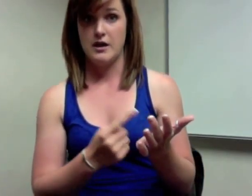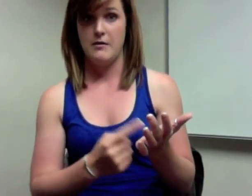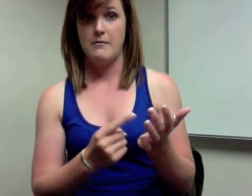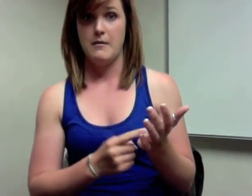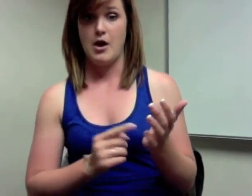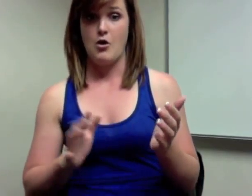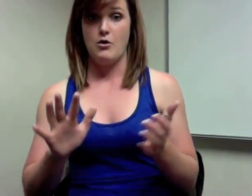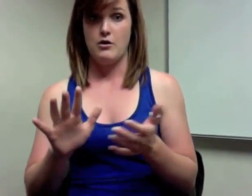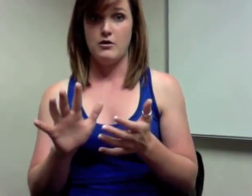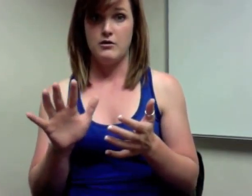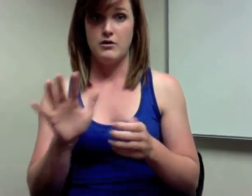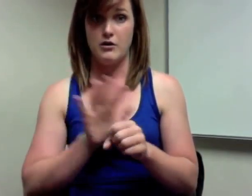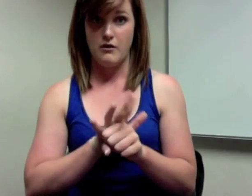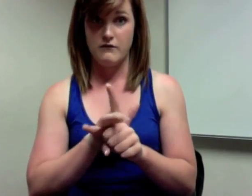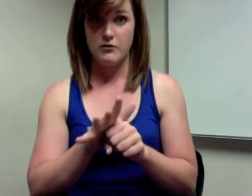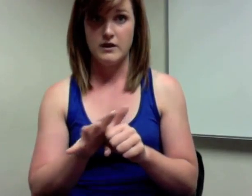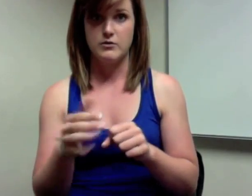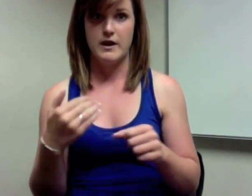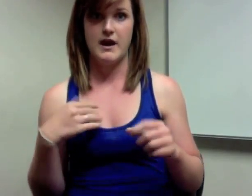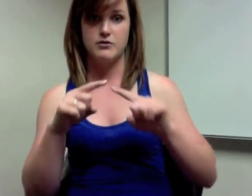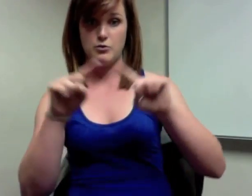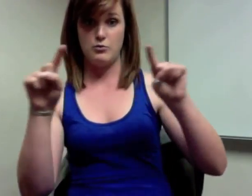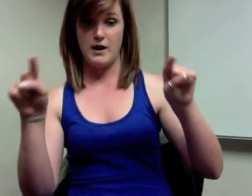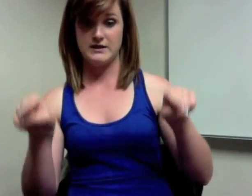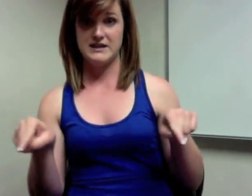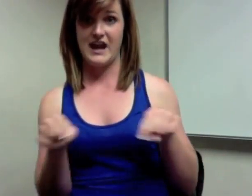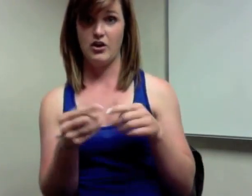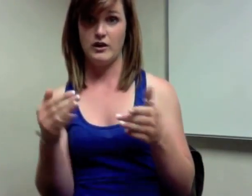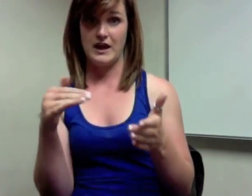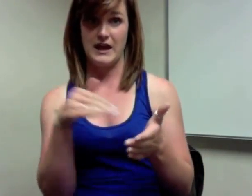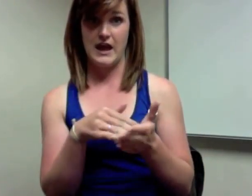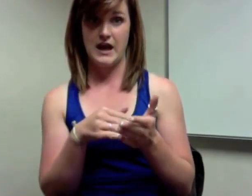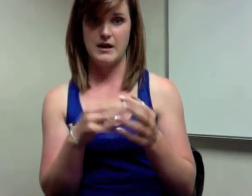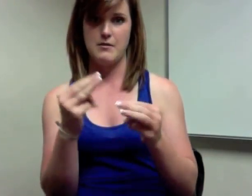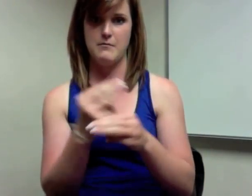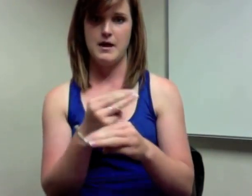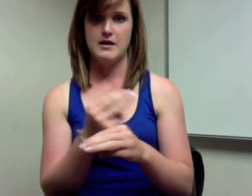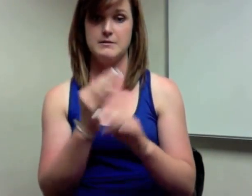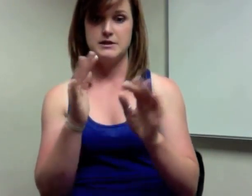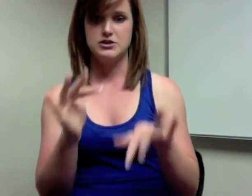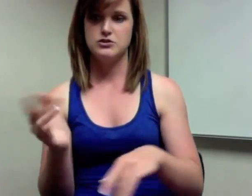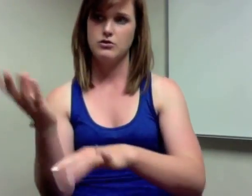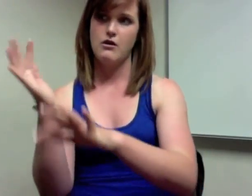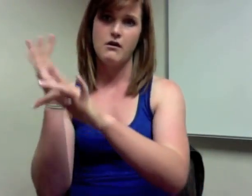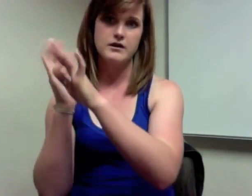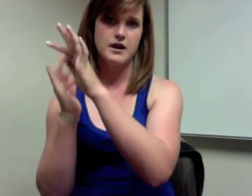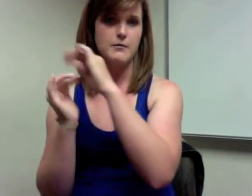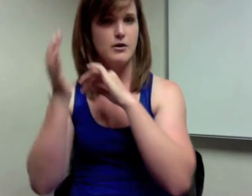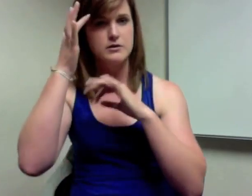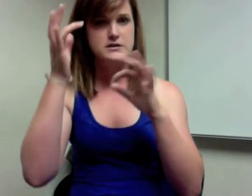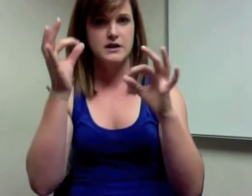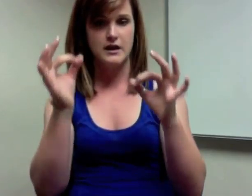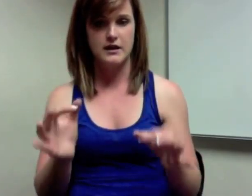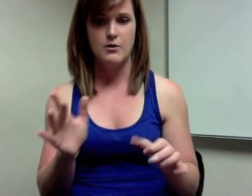again. And mathematicians a long time ago decided they would cover these